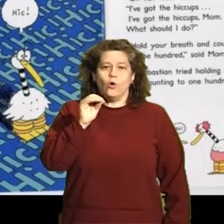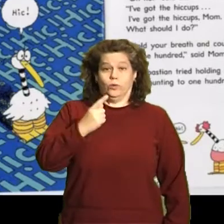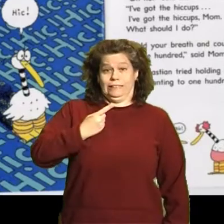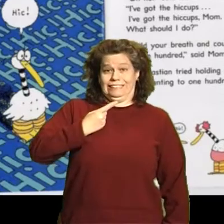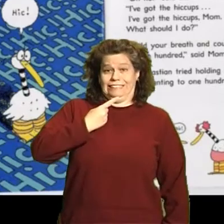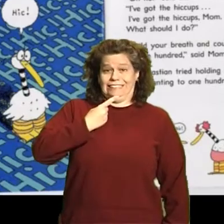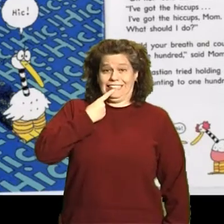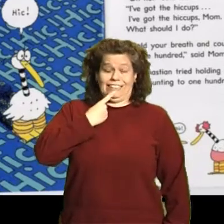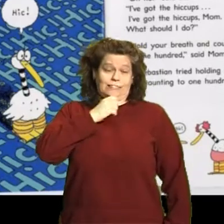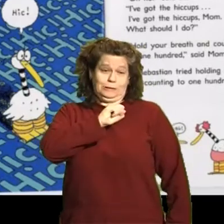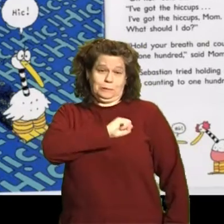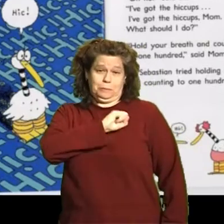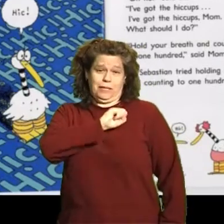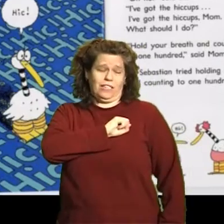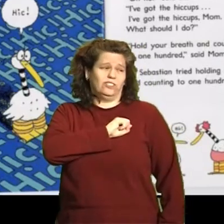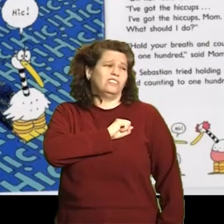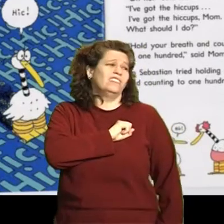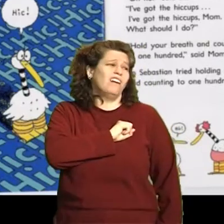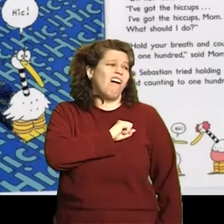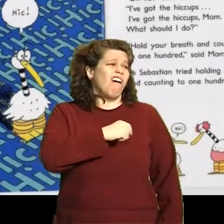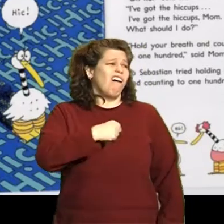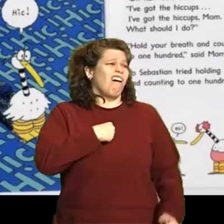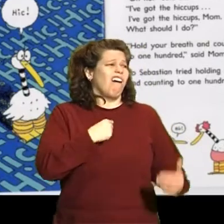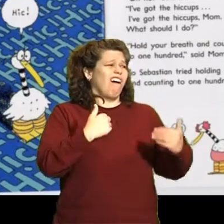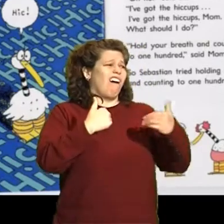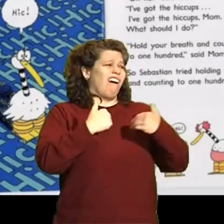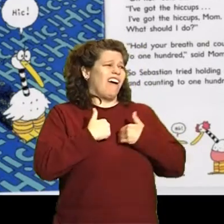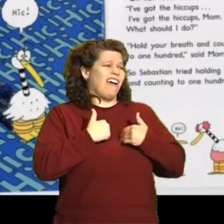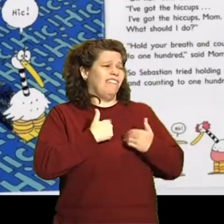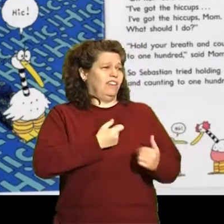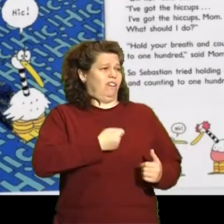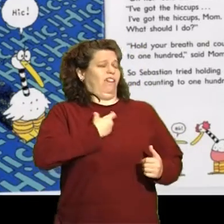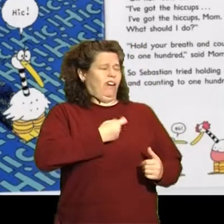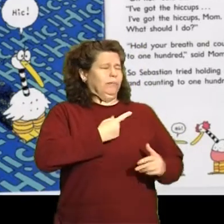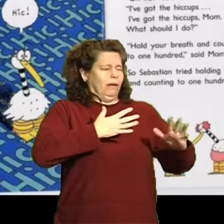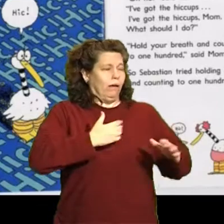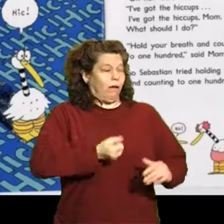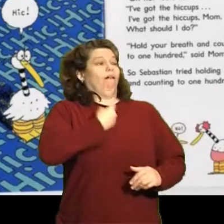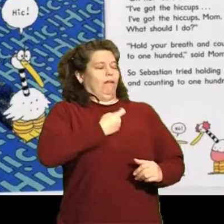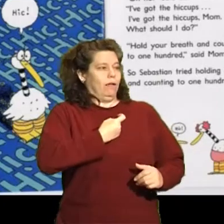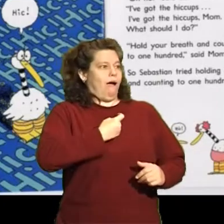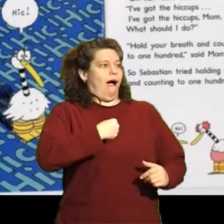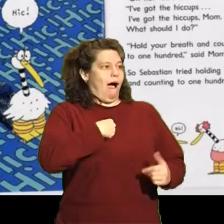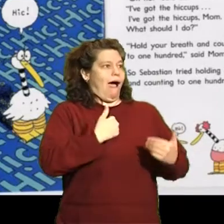"Oh no," said Sebastian. "I've got the hiccups."